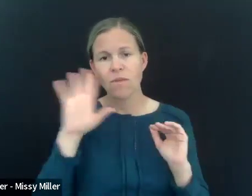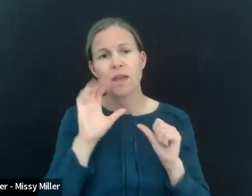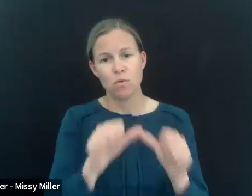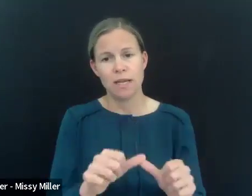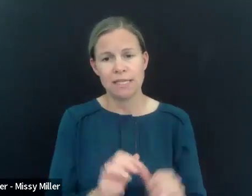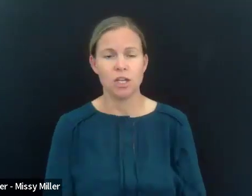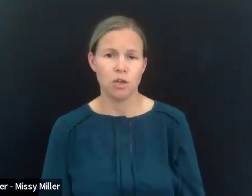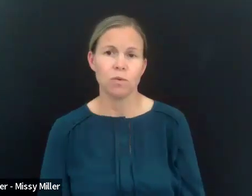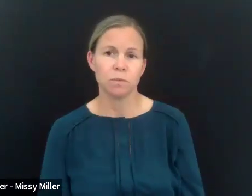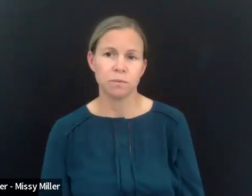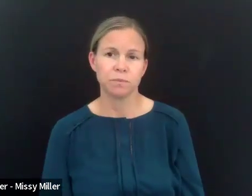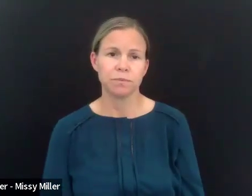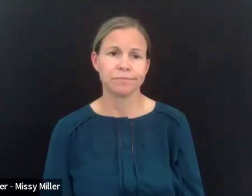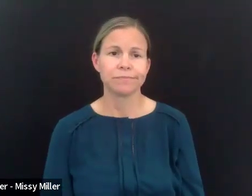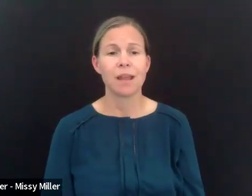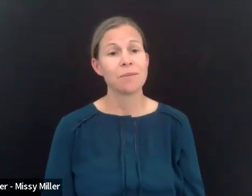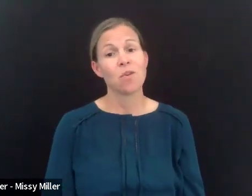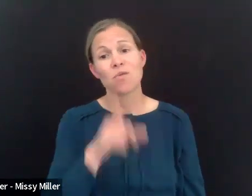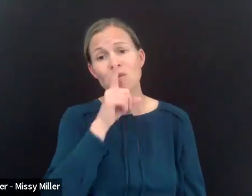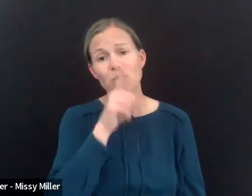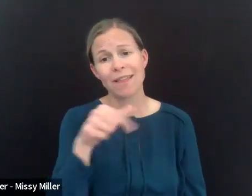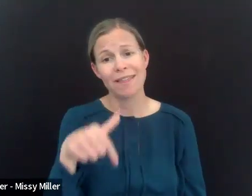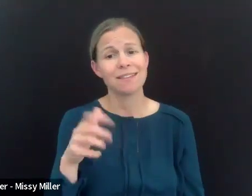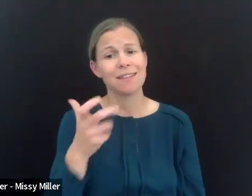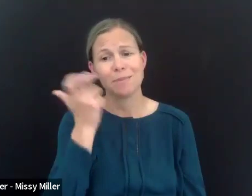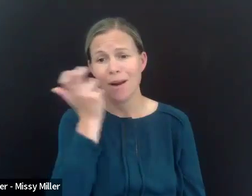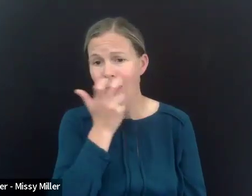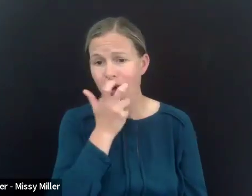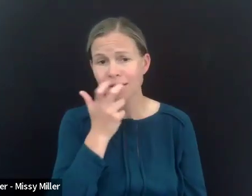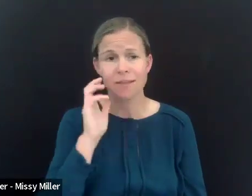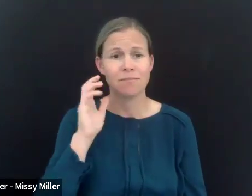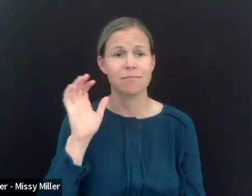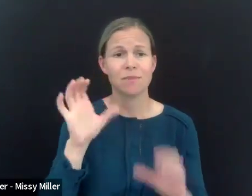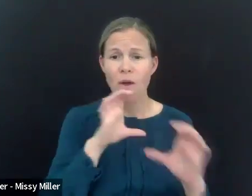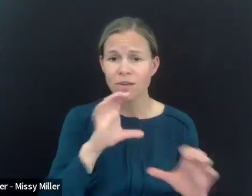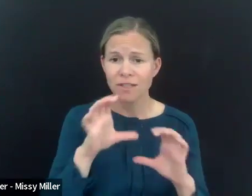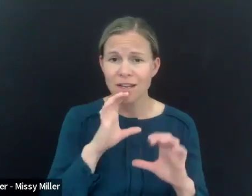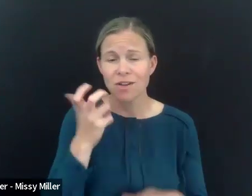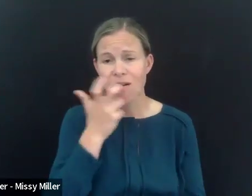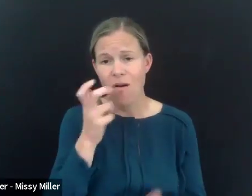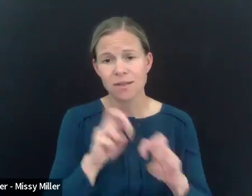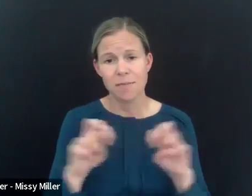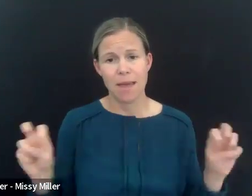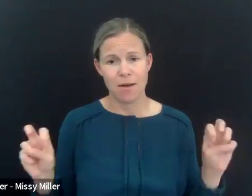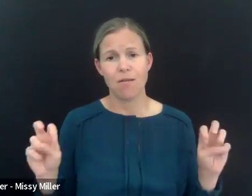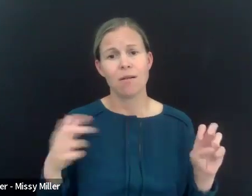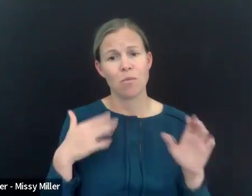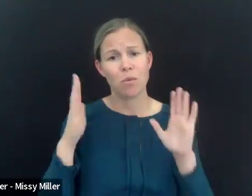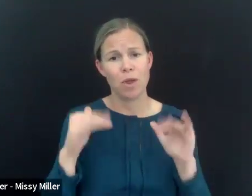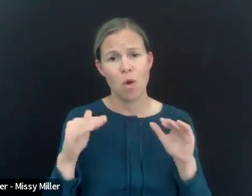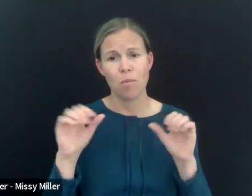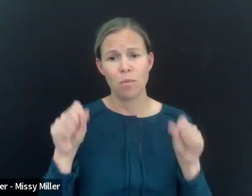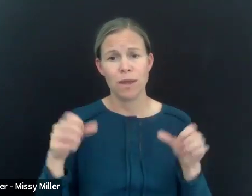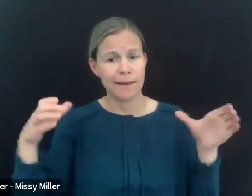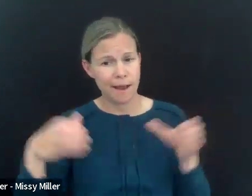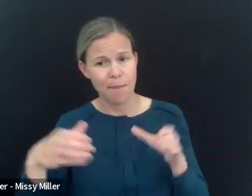that vein, this has been a fabulous conversation with amazing panelists, and we hope it's one of many. We hope that we can come back and